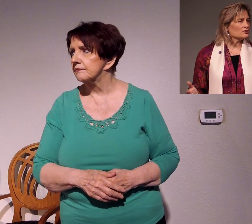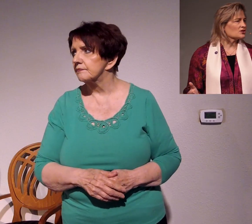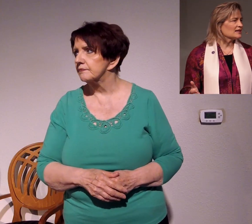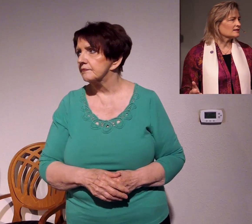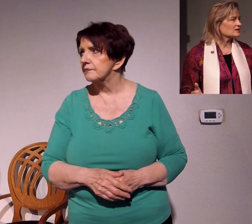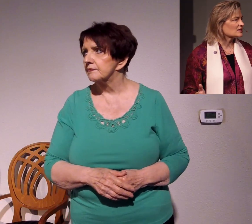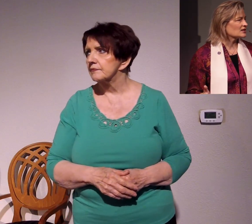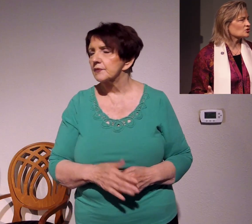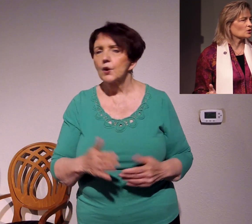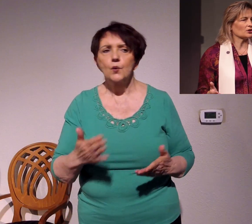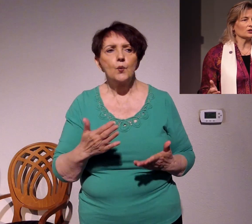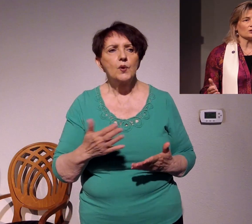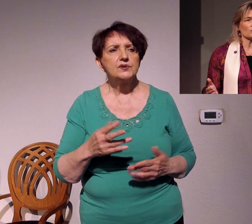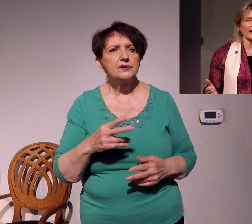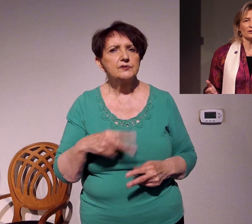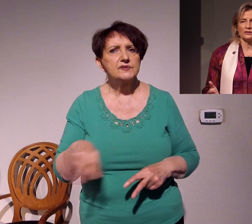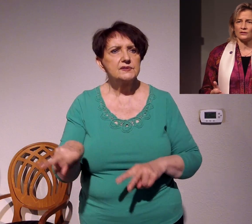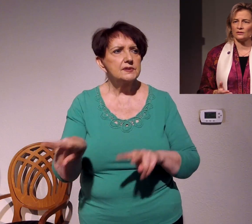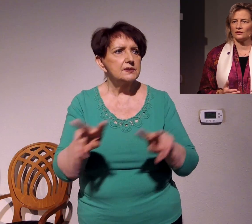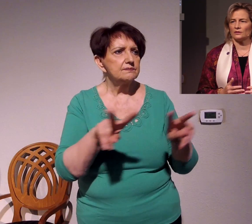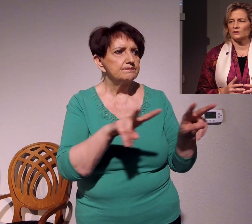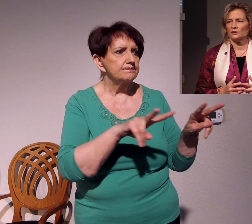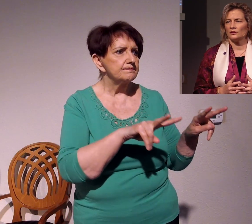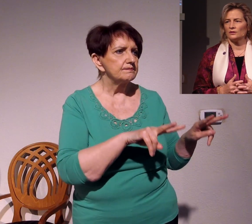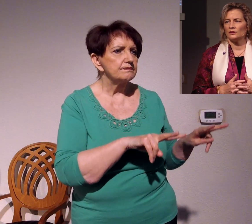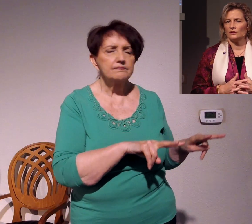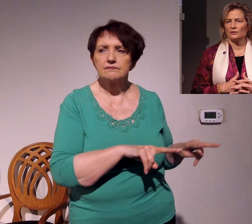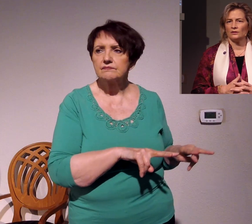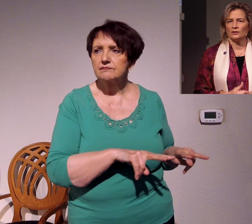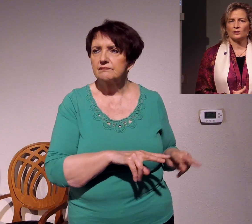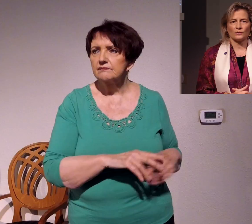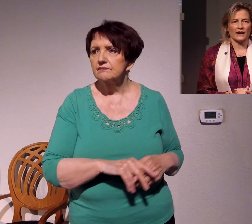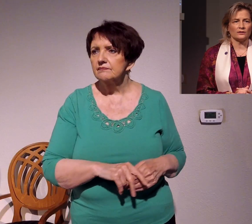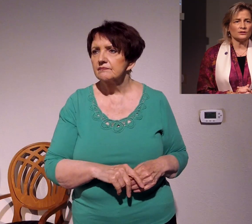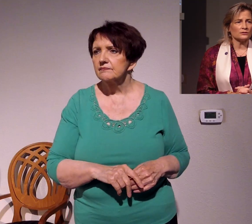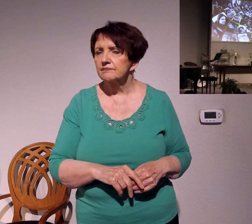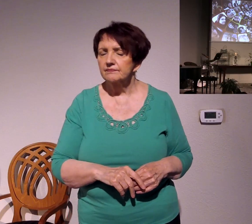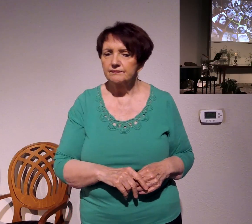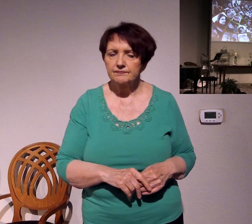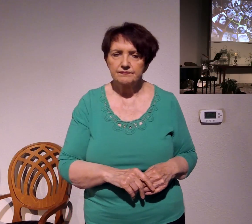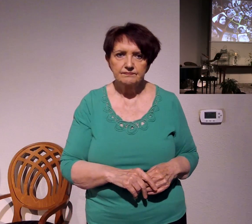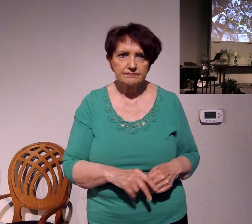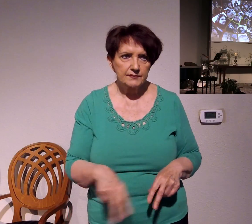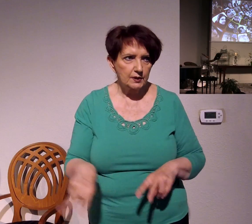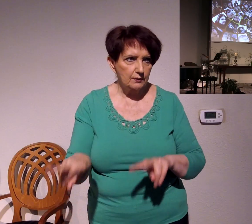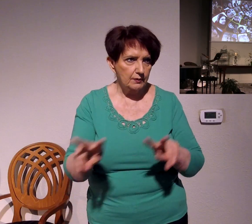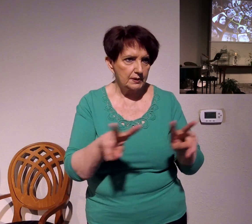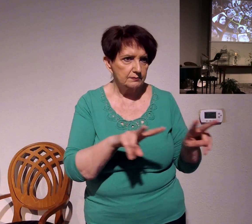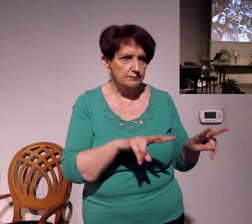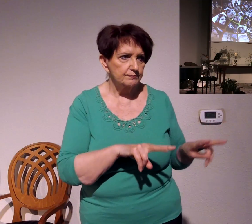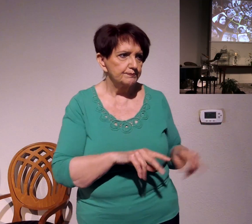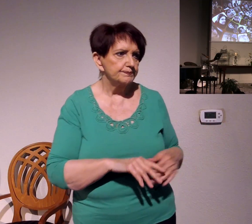What do you see in this sanctuary? Look around. Look around.